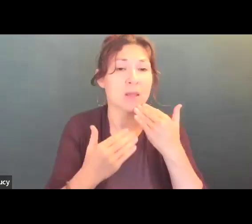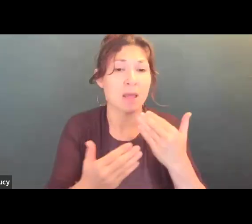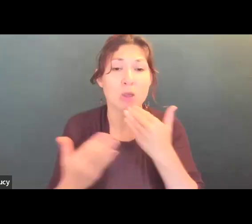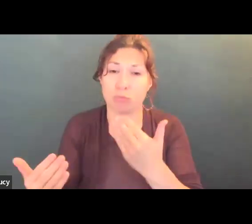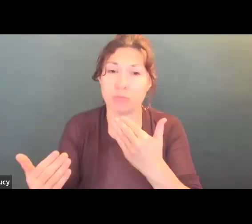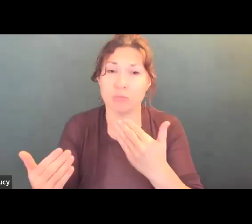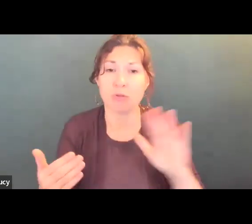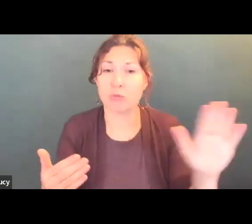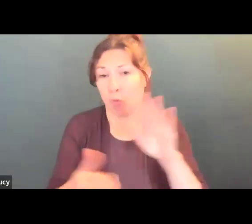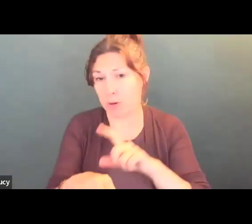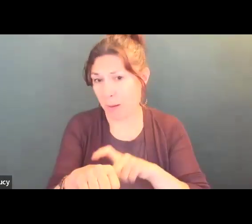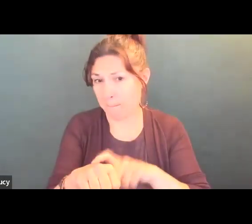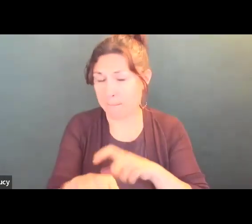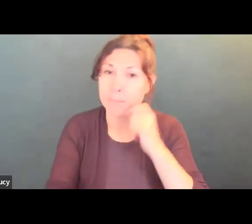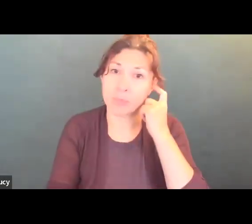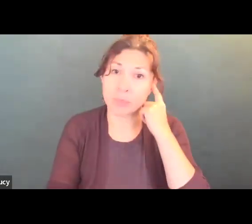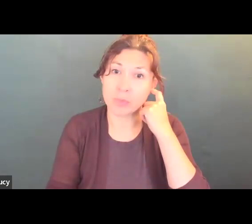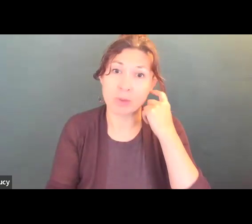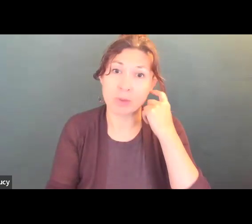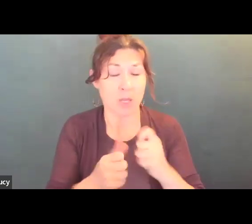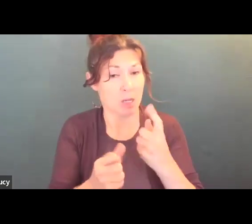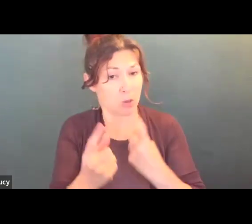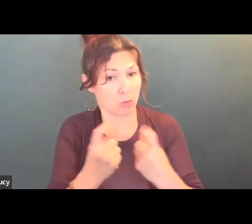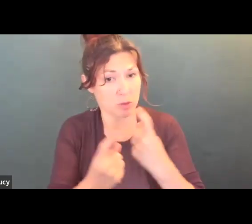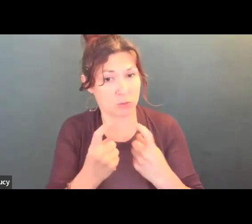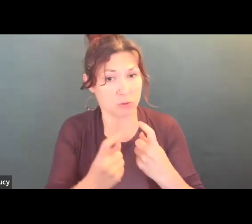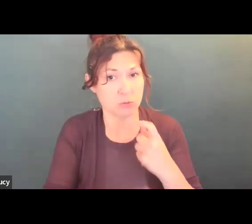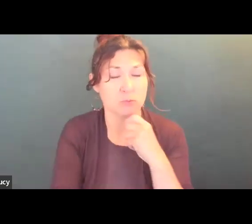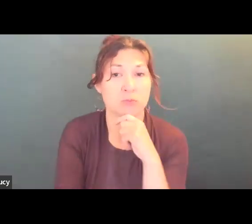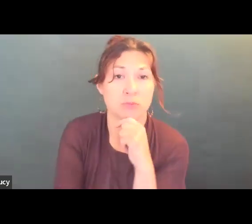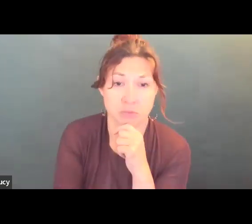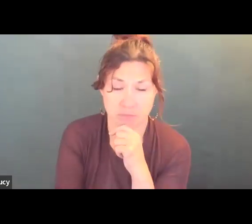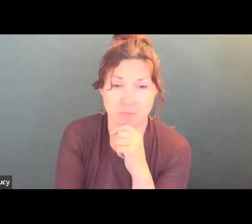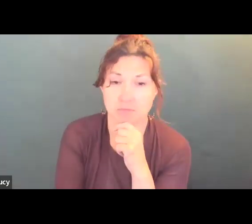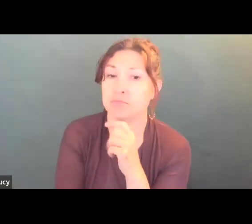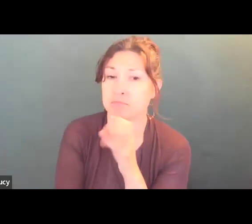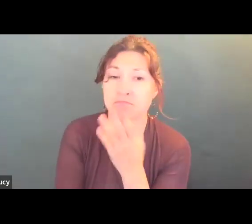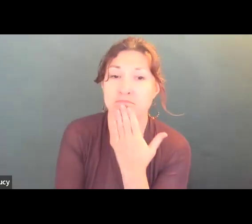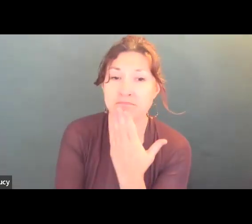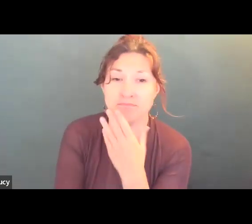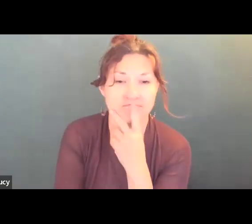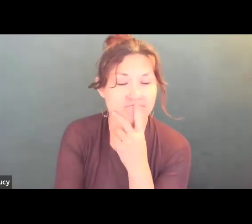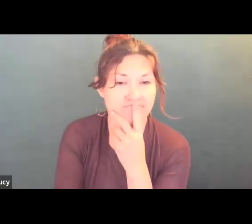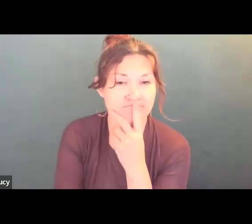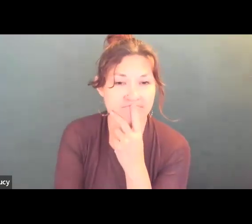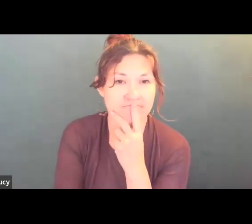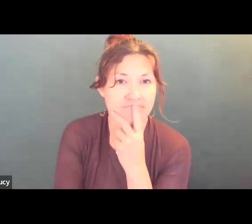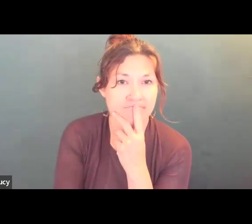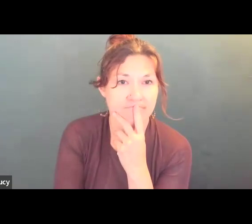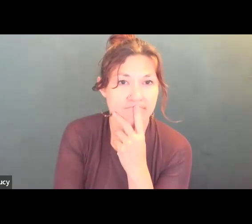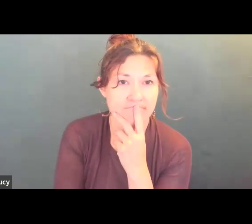much for your time. Any questions? Thank you. Thank you. Thank